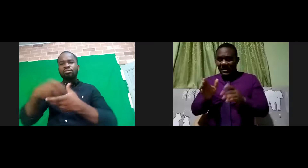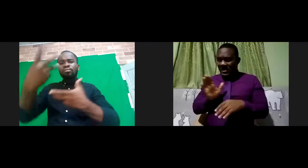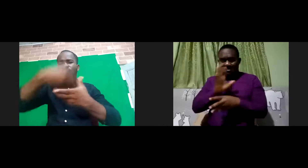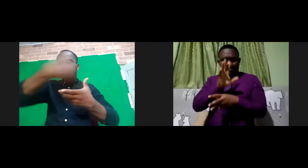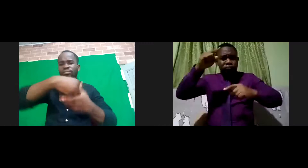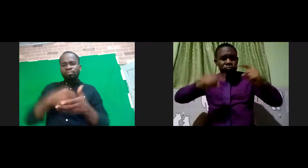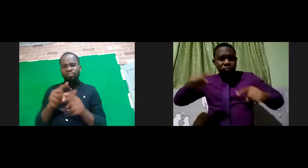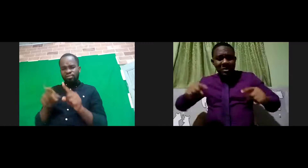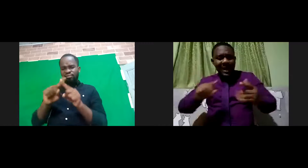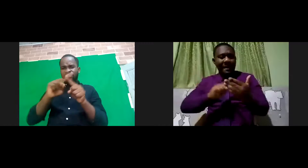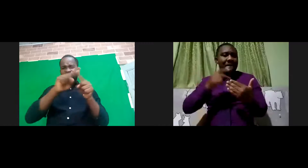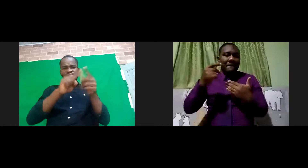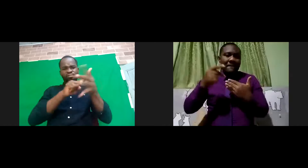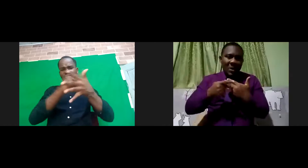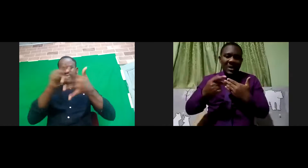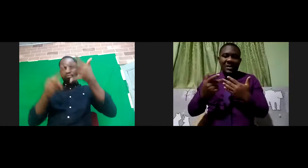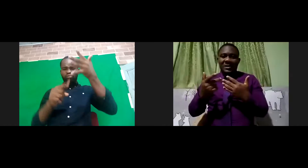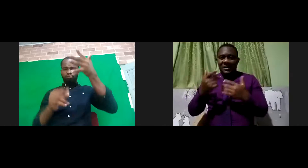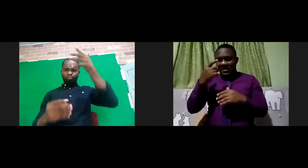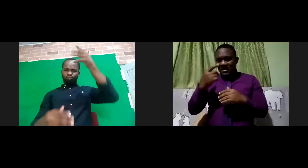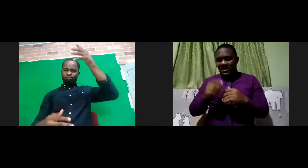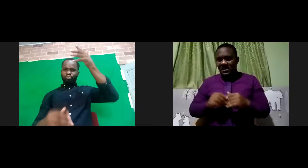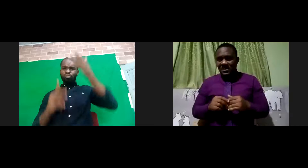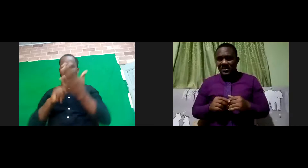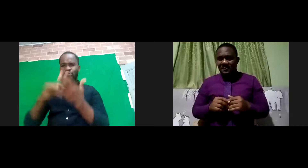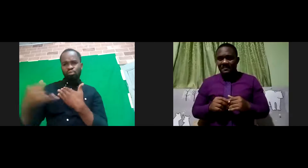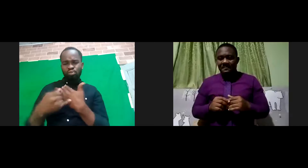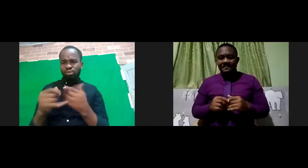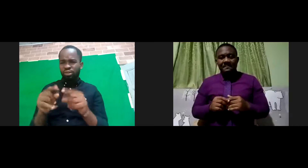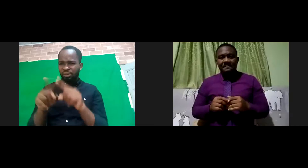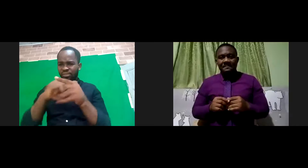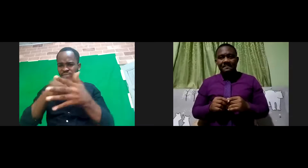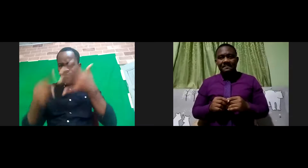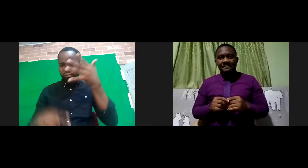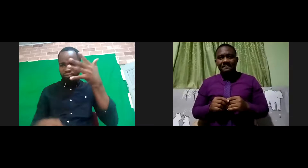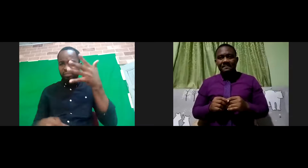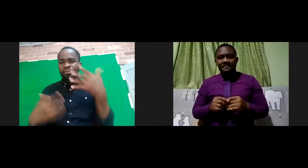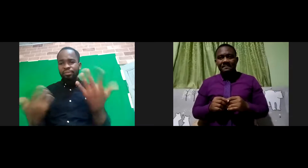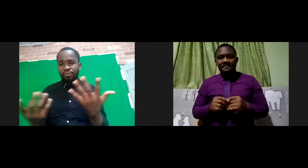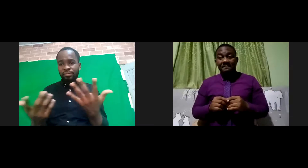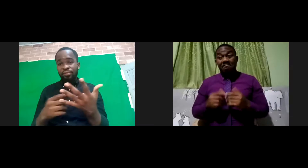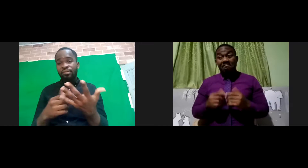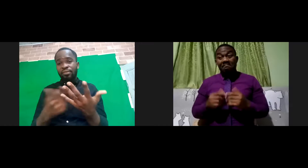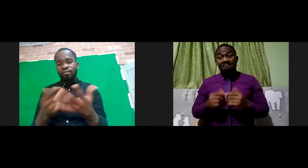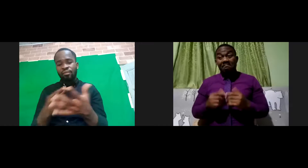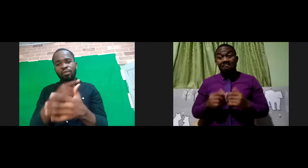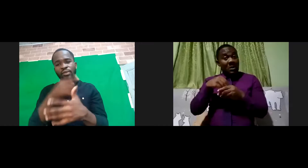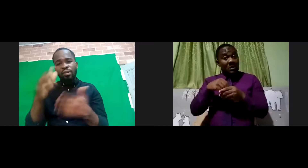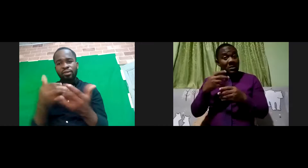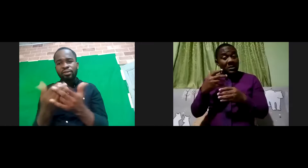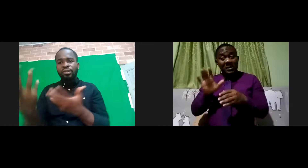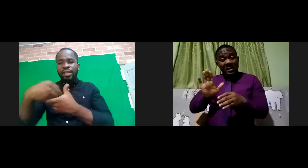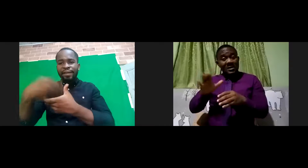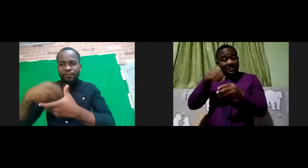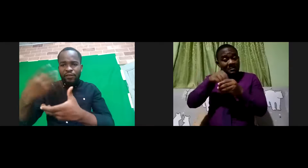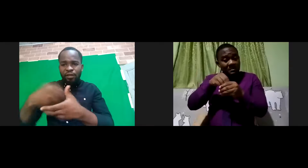of programs, policies, and projects, which among others included involvement in the